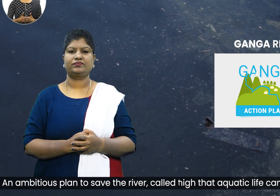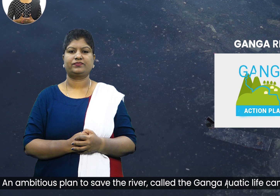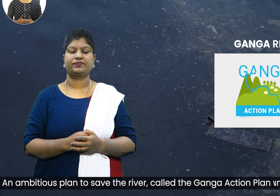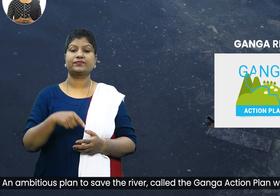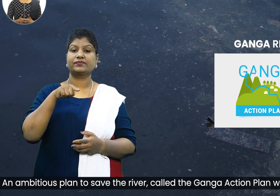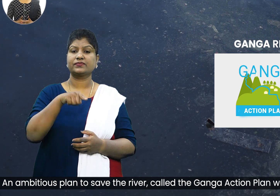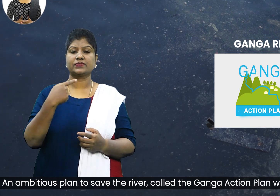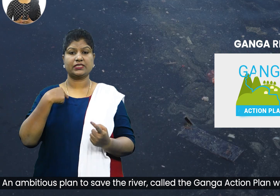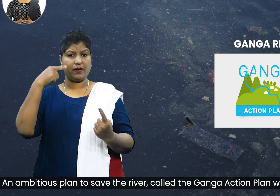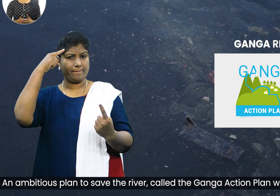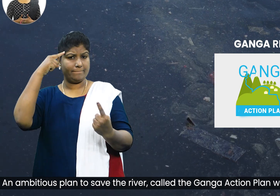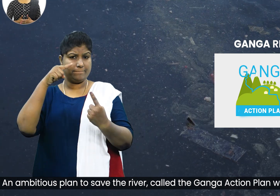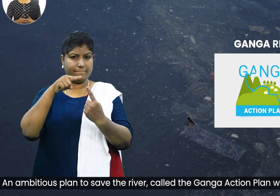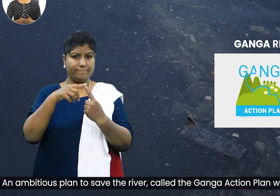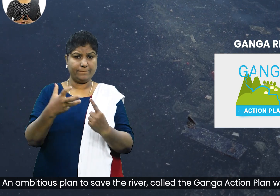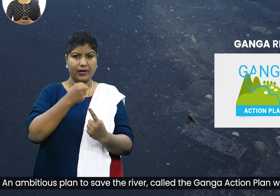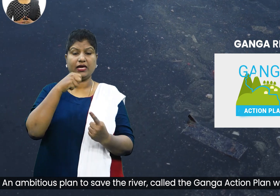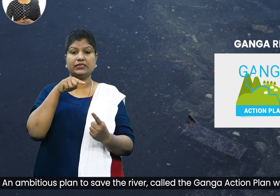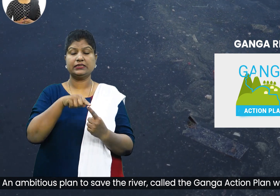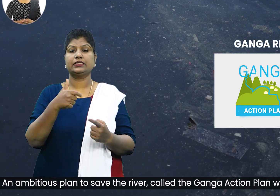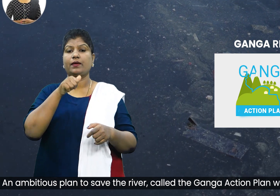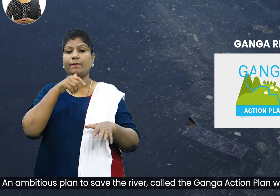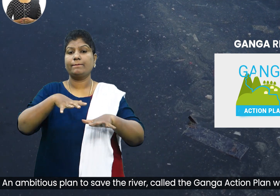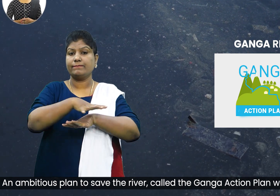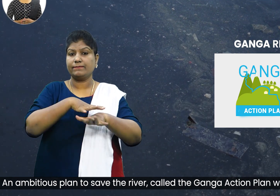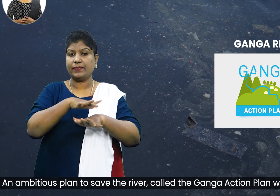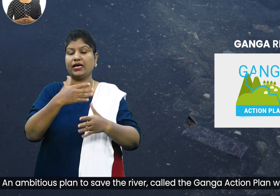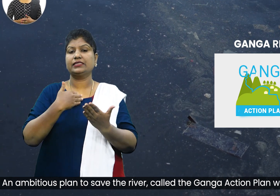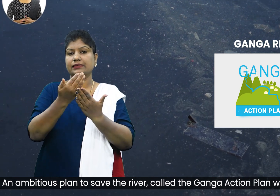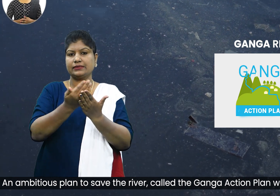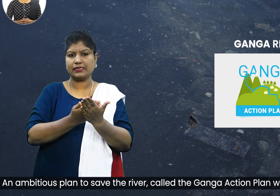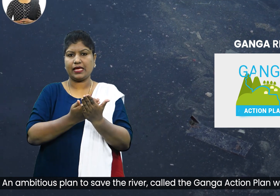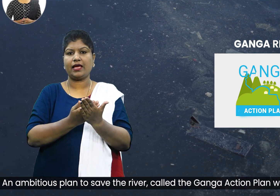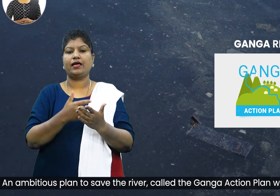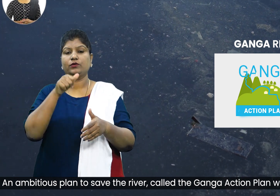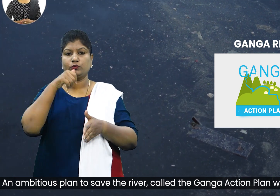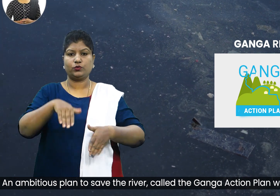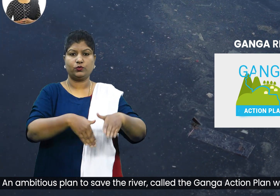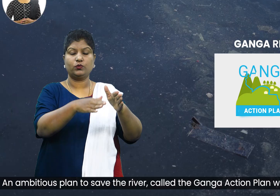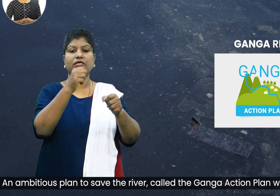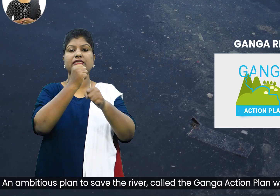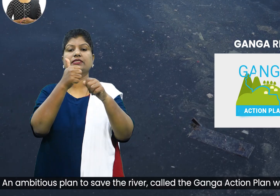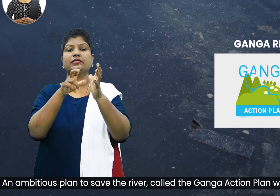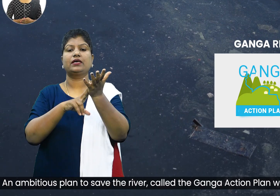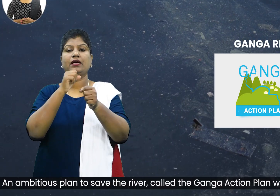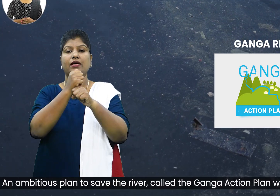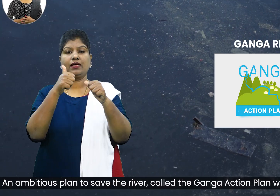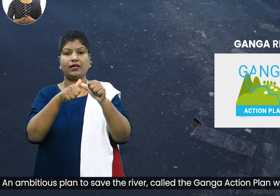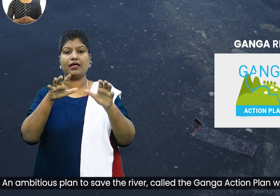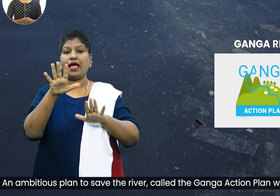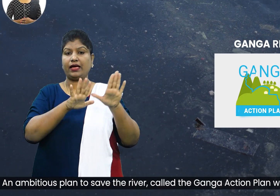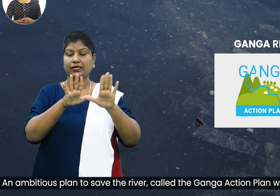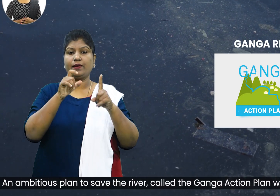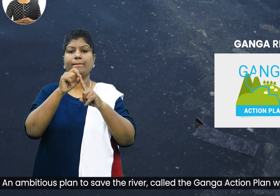An ambitious plan to save the river, called the Ganga Action Plan,